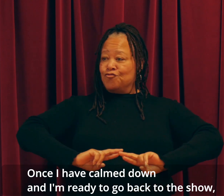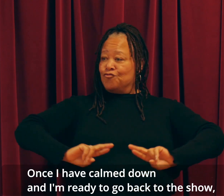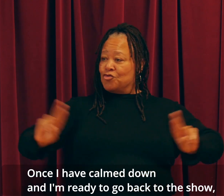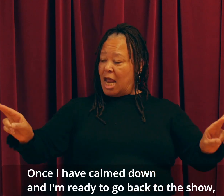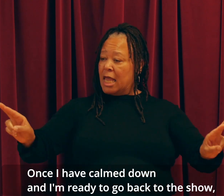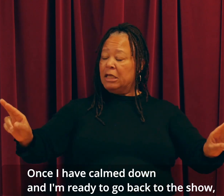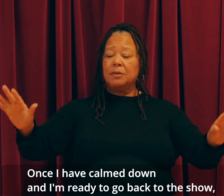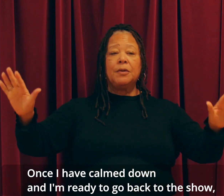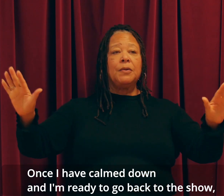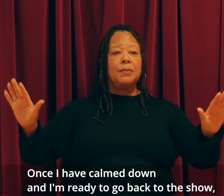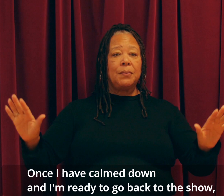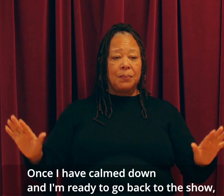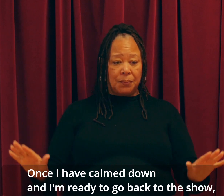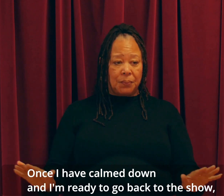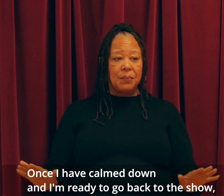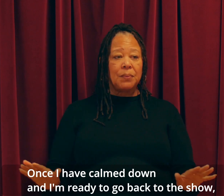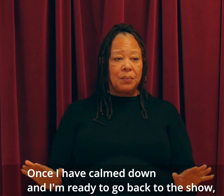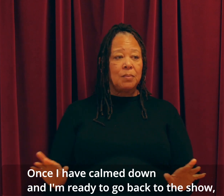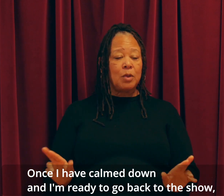Once I've calmed down and I'm ready to go back to the show,